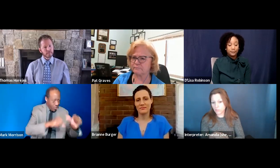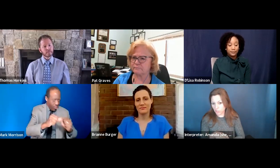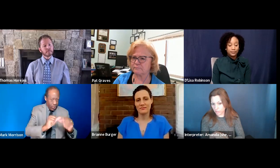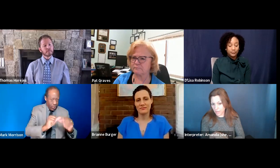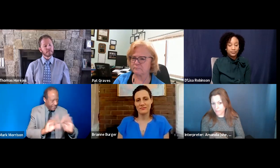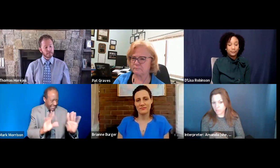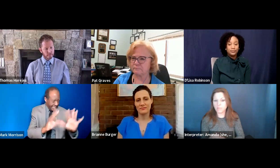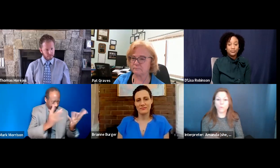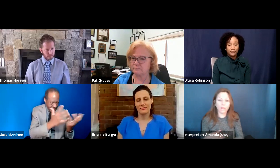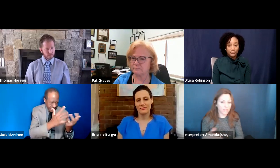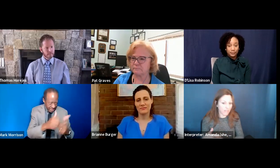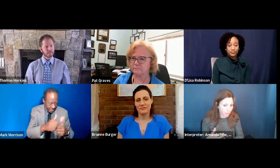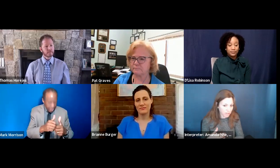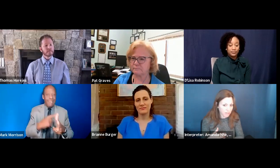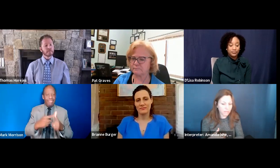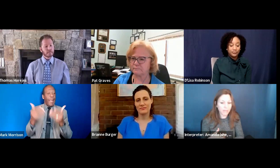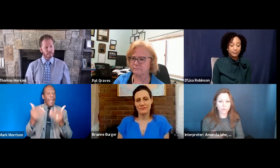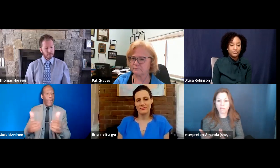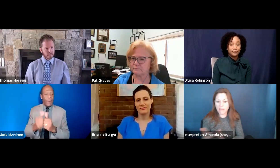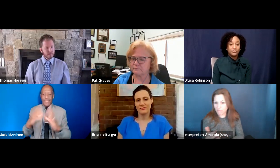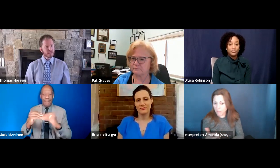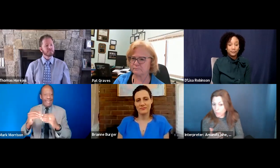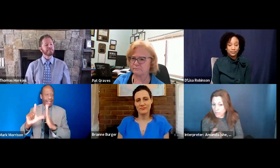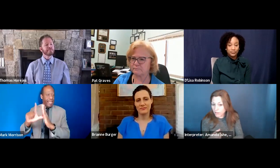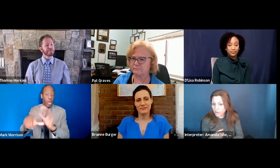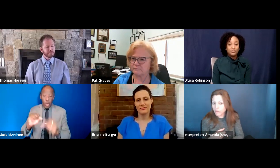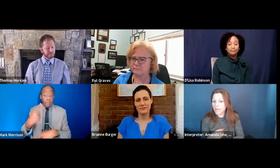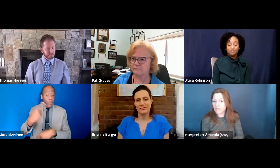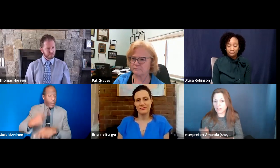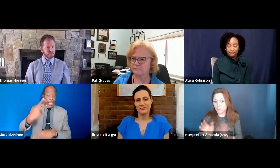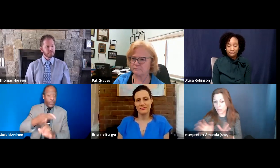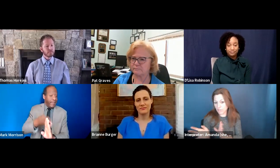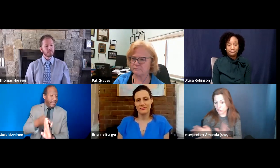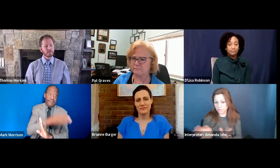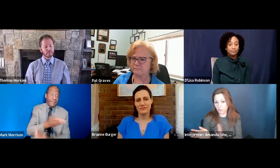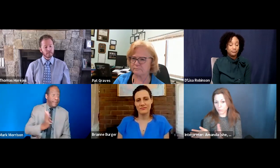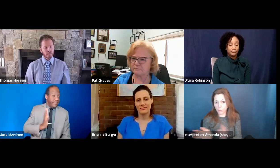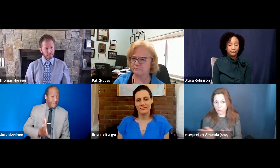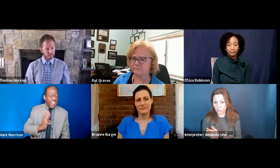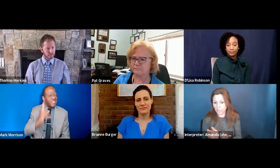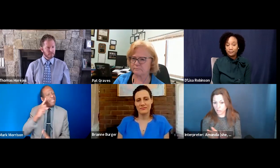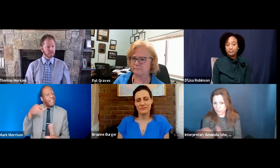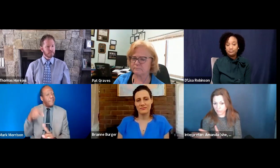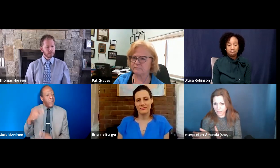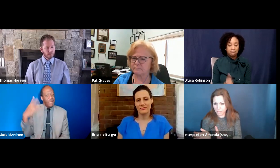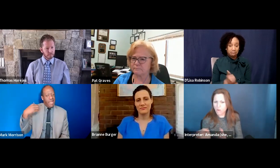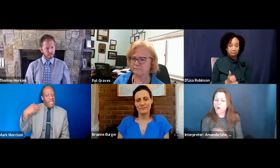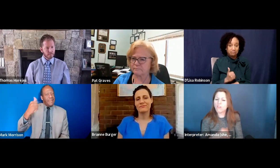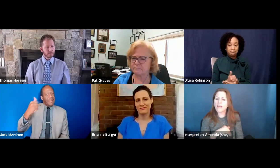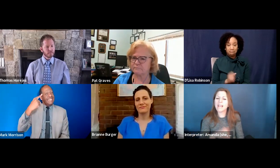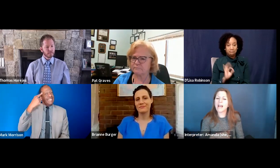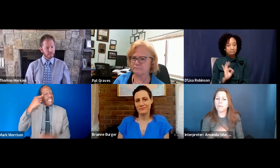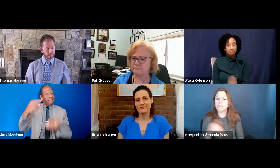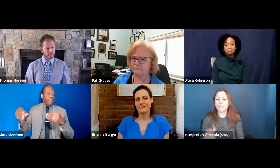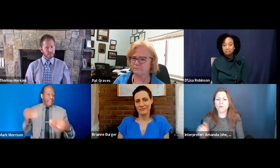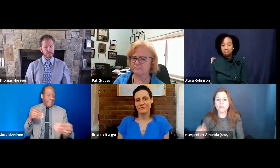to secure time to meet with the deaf person to make sure they have met one another and that communication is flowing well between the two of them. All of